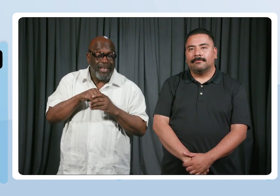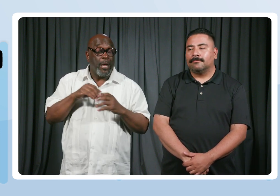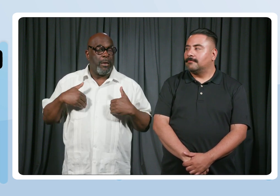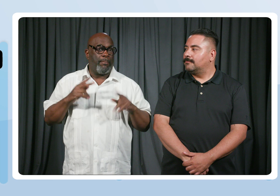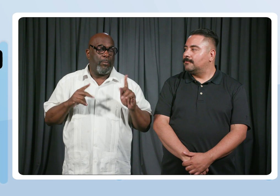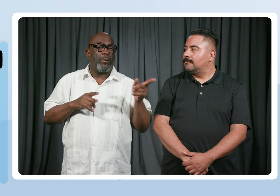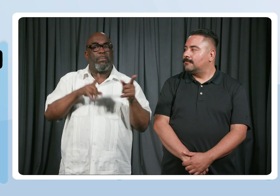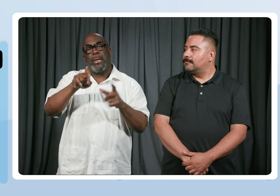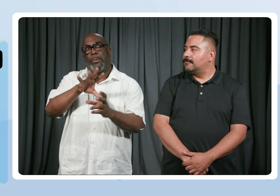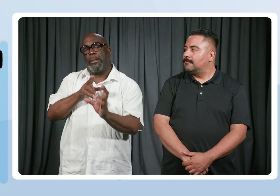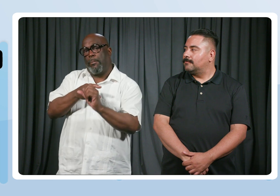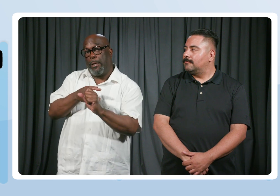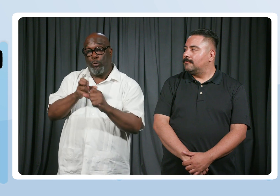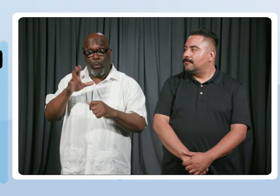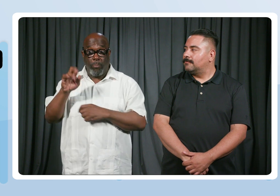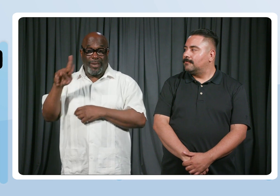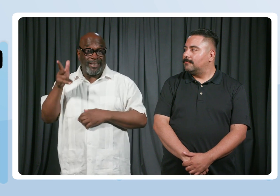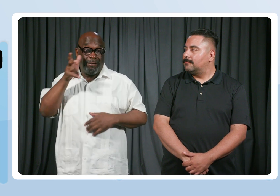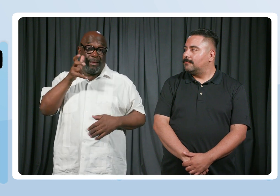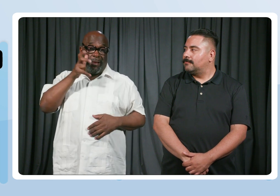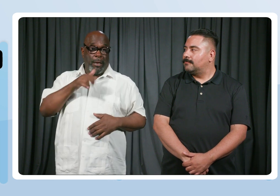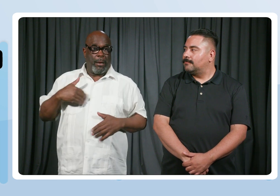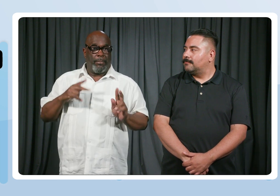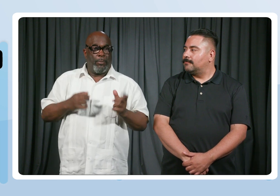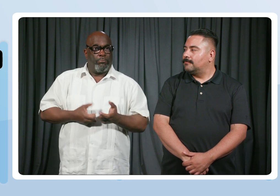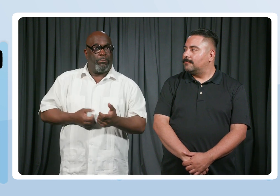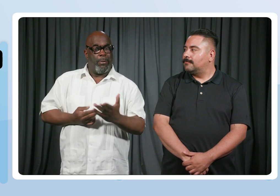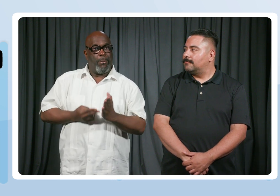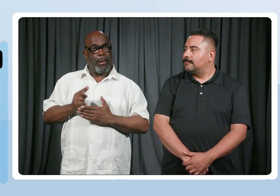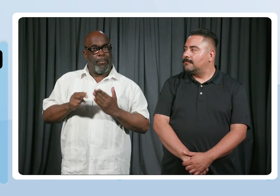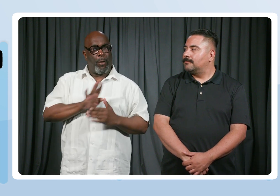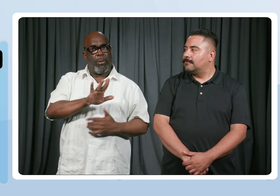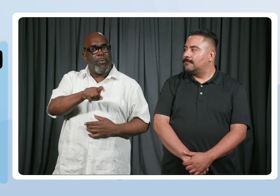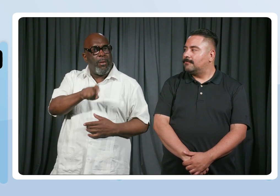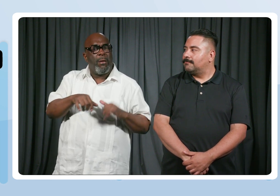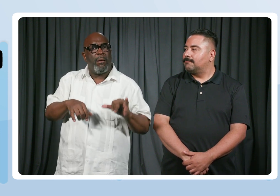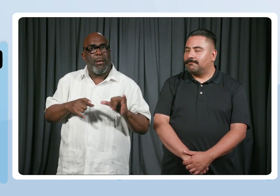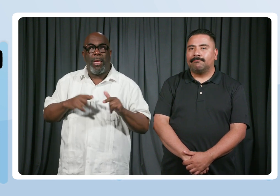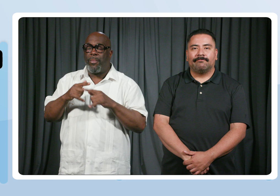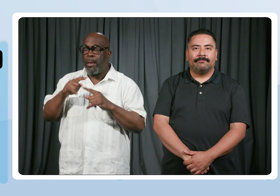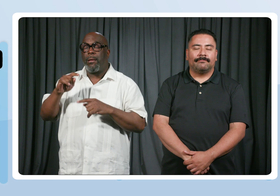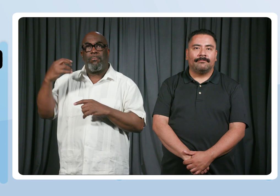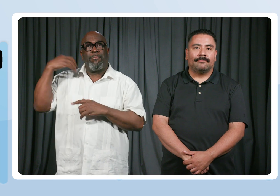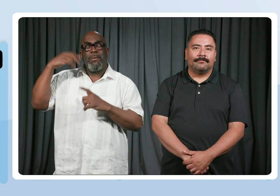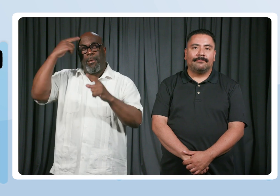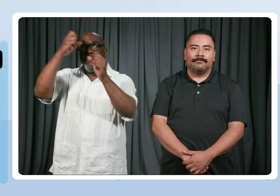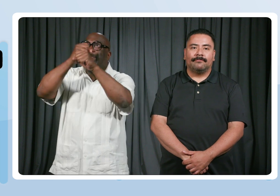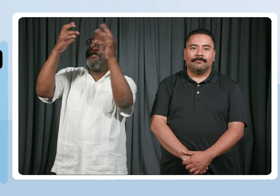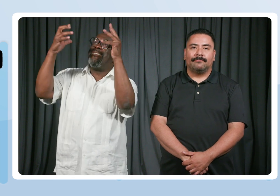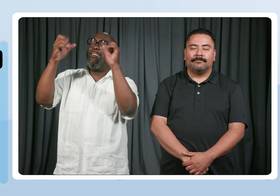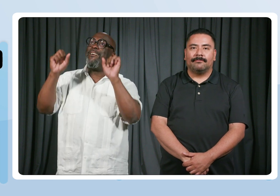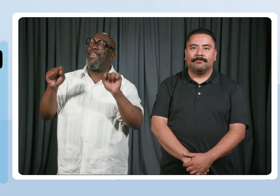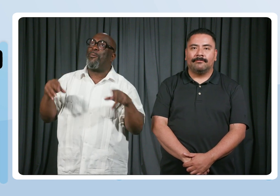And so when corporations actually hear young people speak honestly about their needs, they can kind of see themselves in providing those solutions,